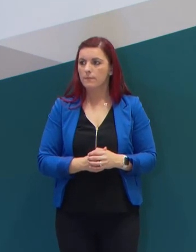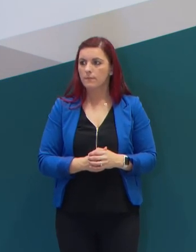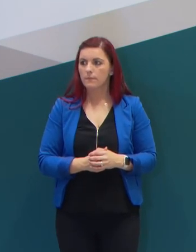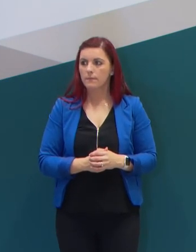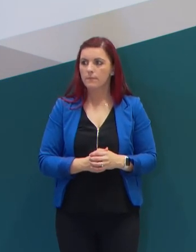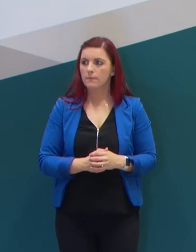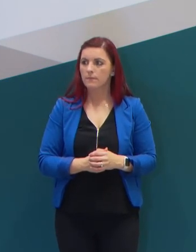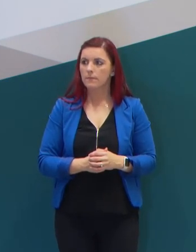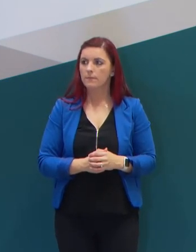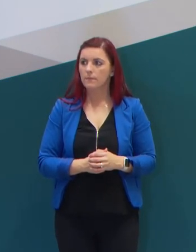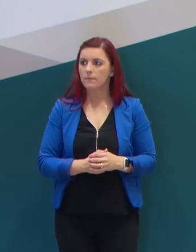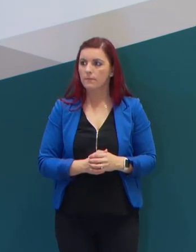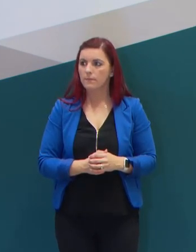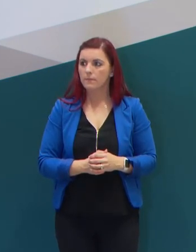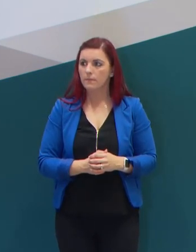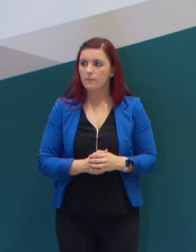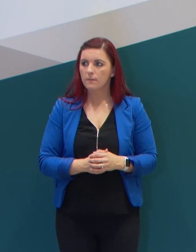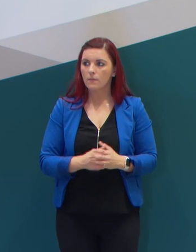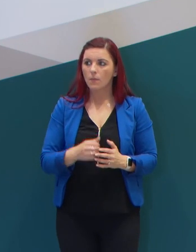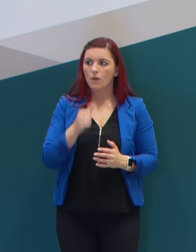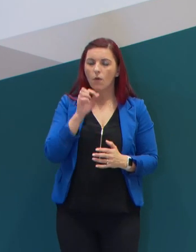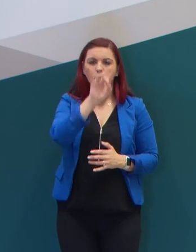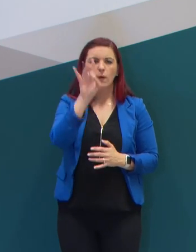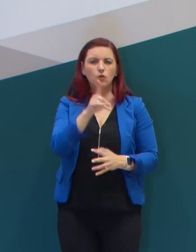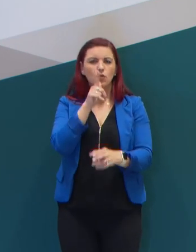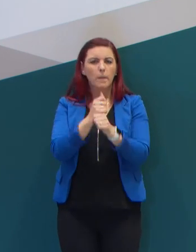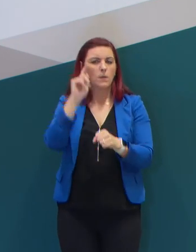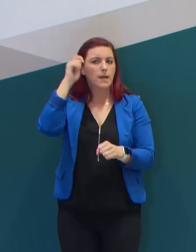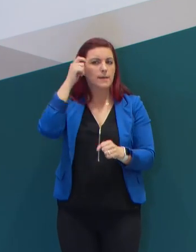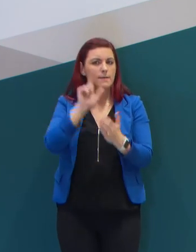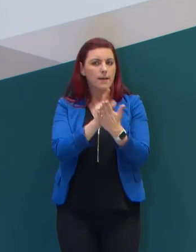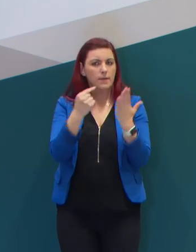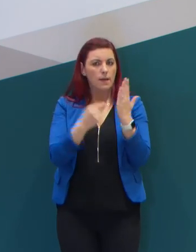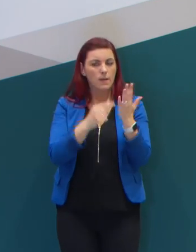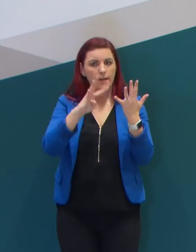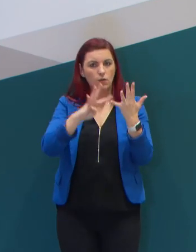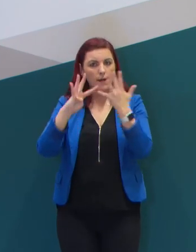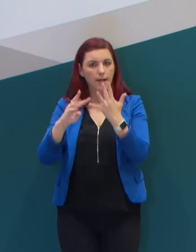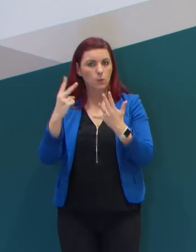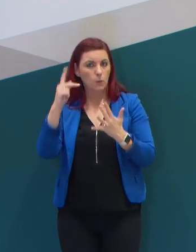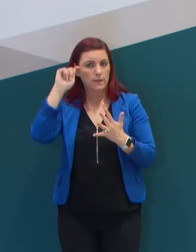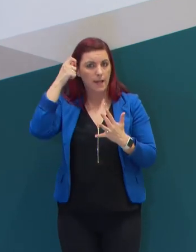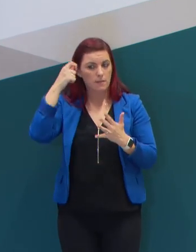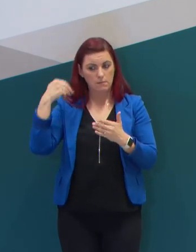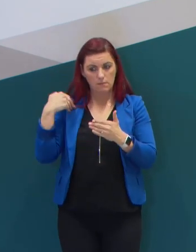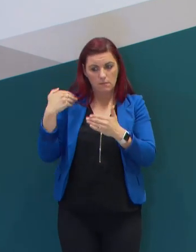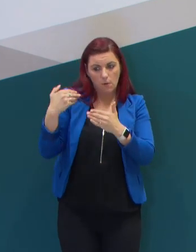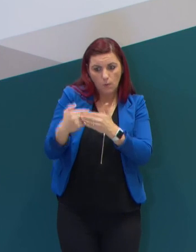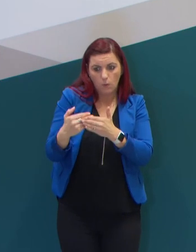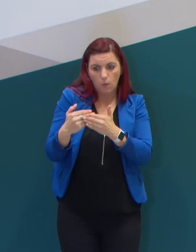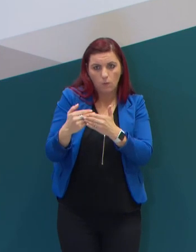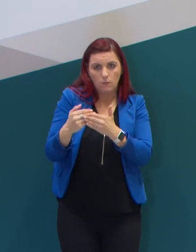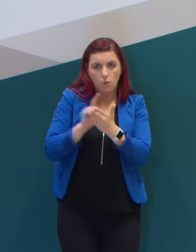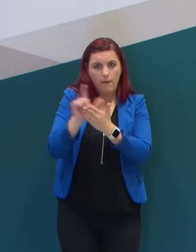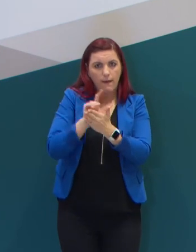Tony, I just might focus first in terms of testing. So 17,992 tests carried out as of midnight last night.